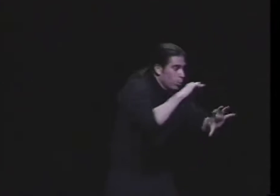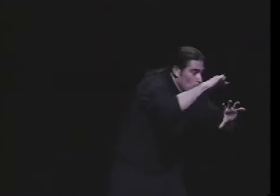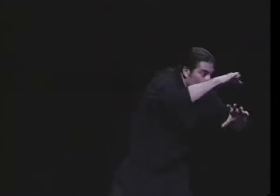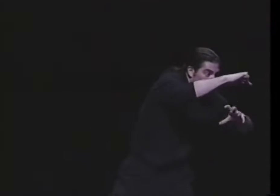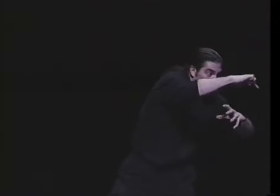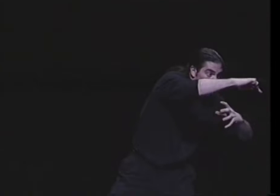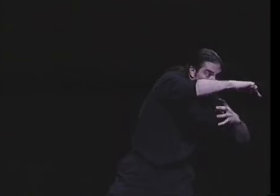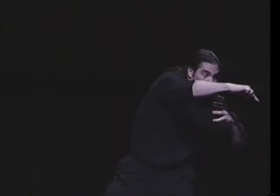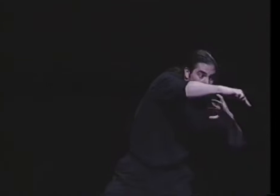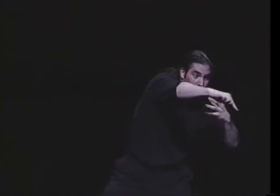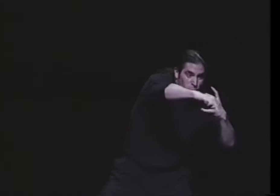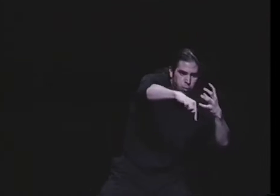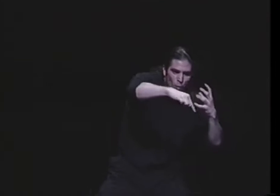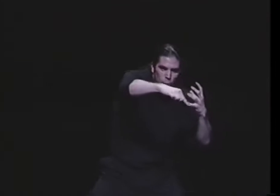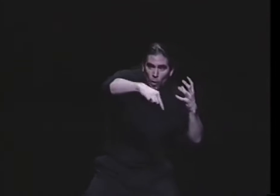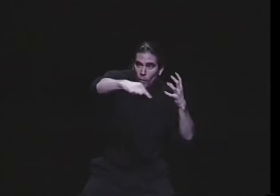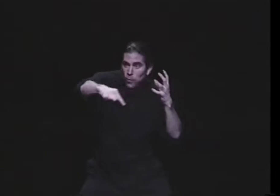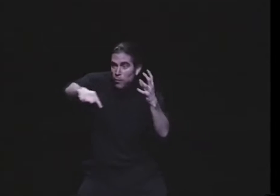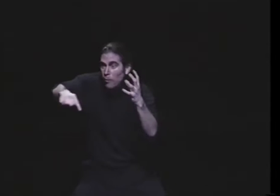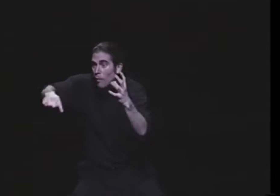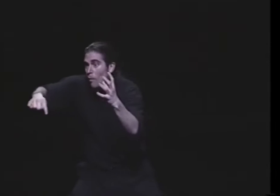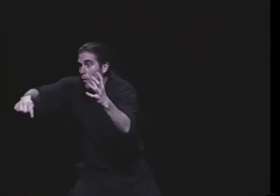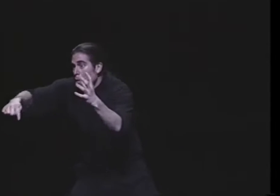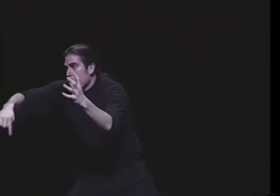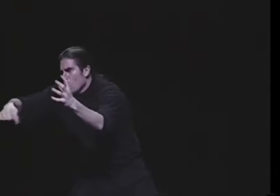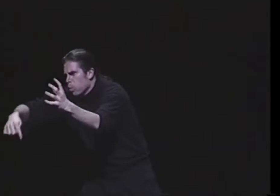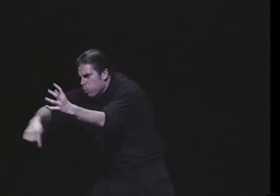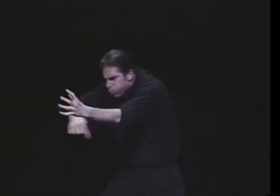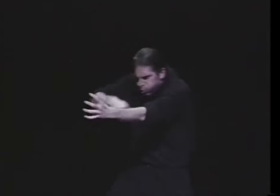Orbiting, circling, revolving.